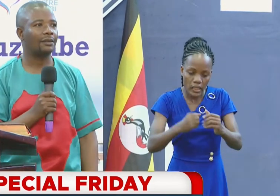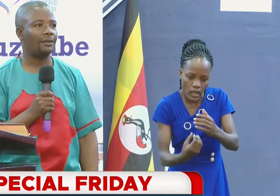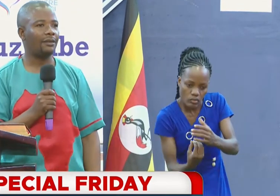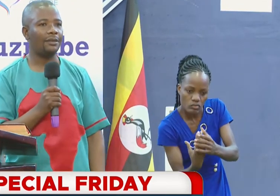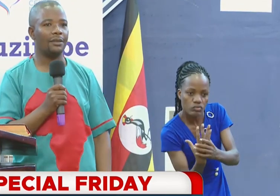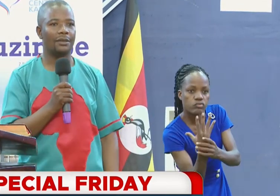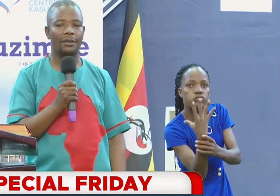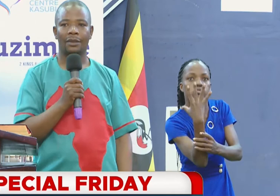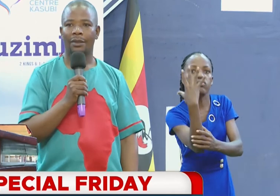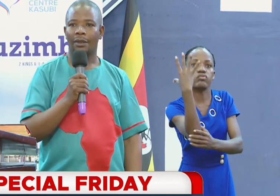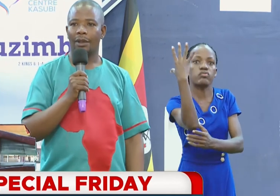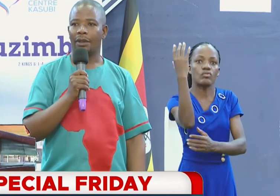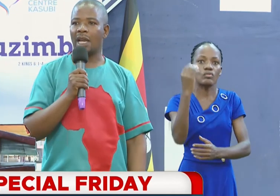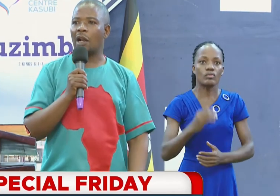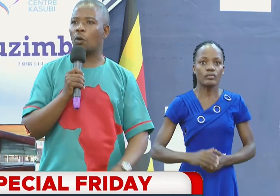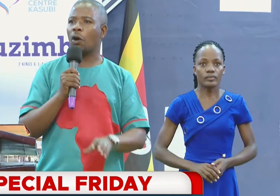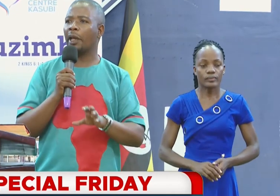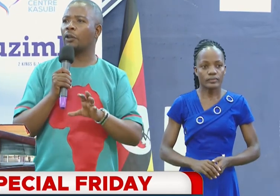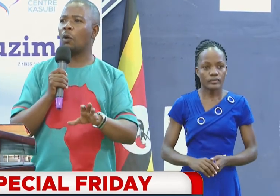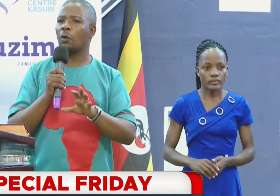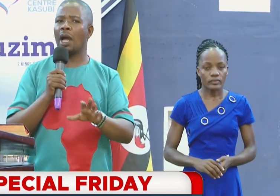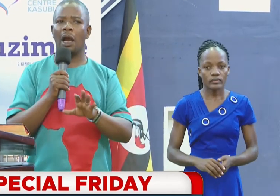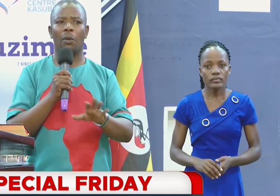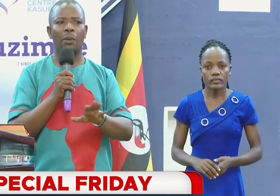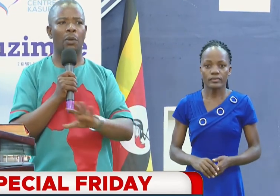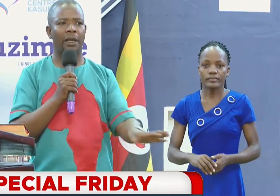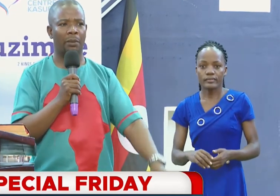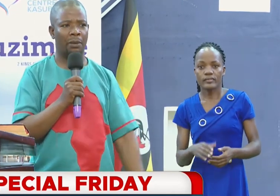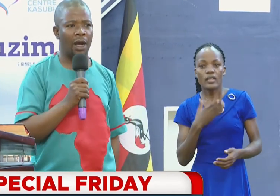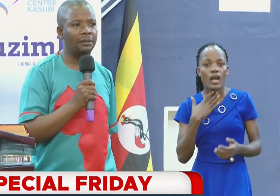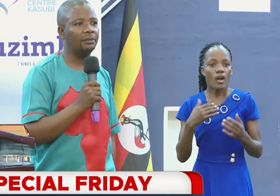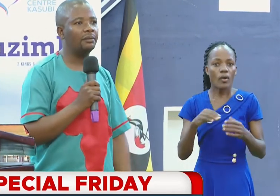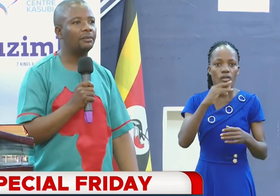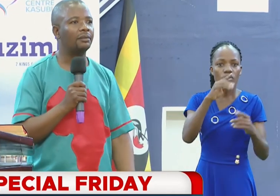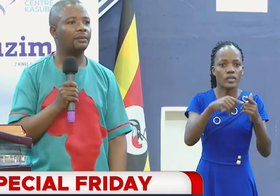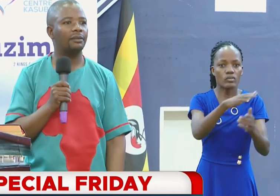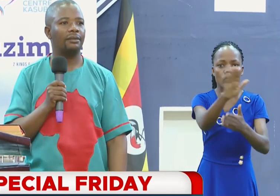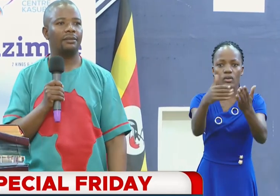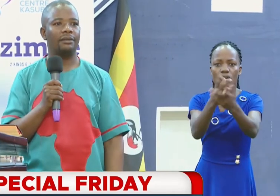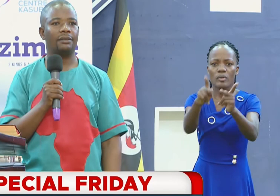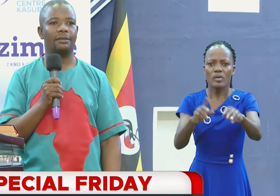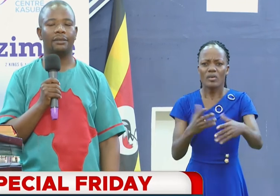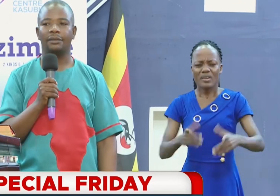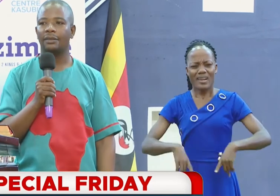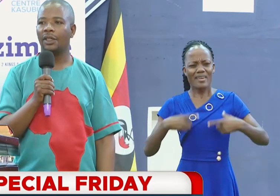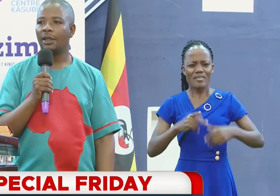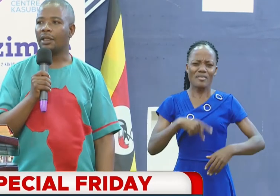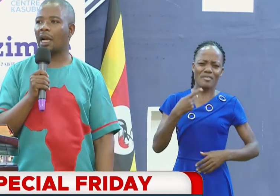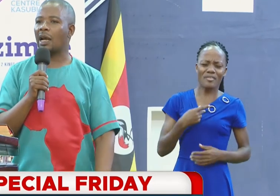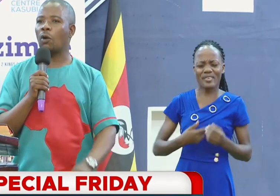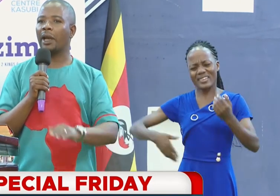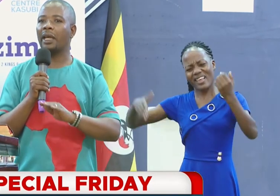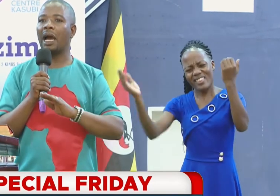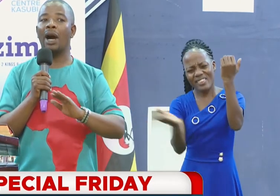this tree will sprout out again. I want to speak unto you whose life has been cut